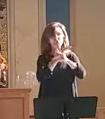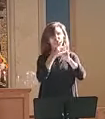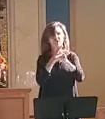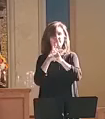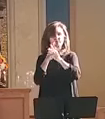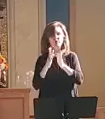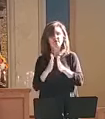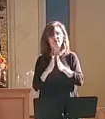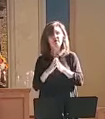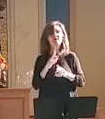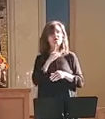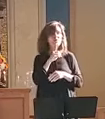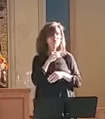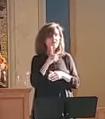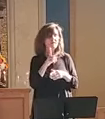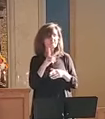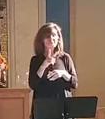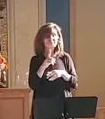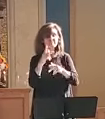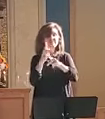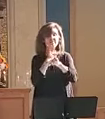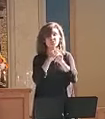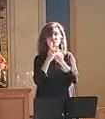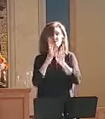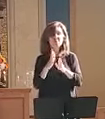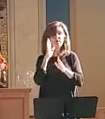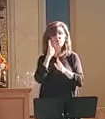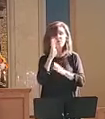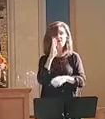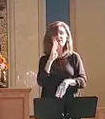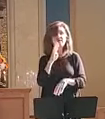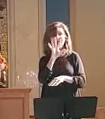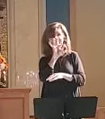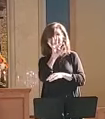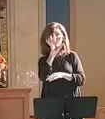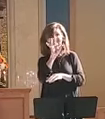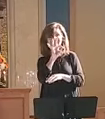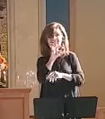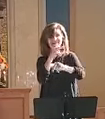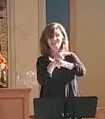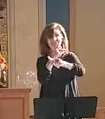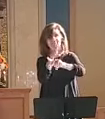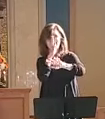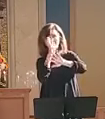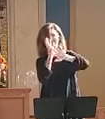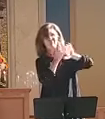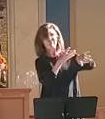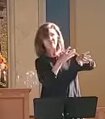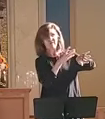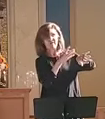The audacious reality is that the shepherd will forsake the 99 for one.